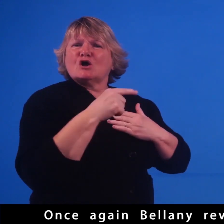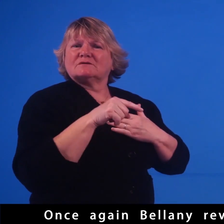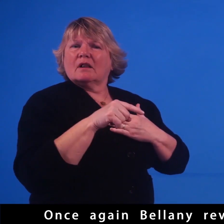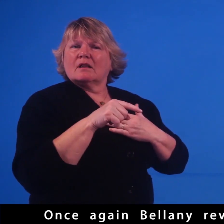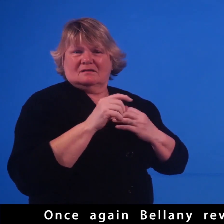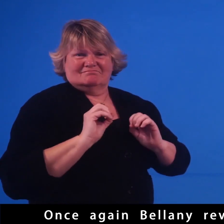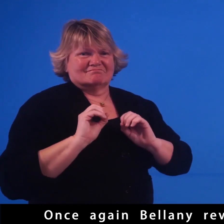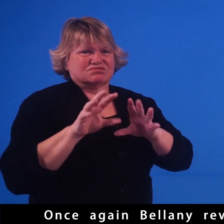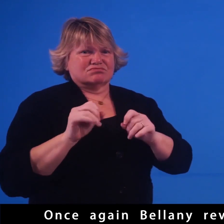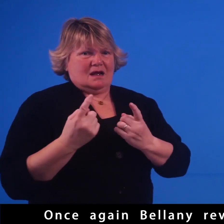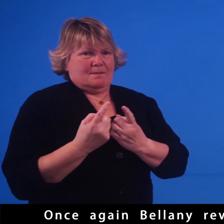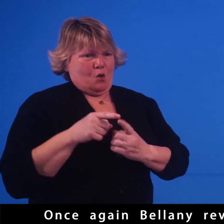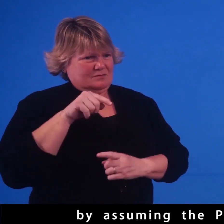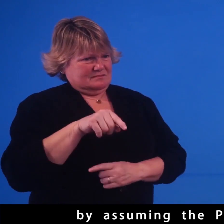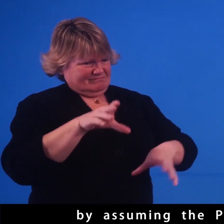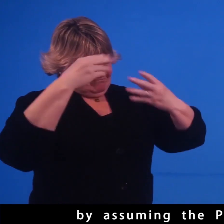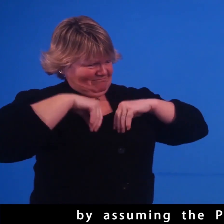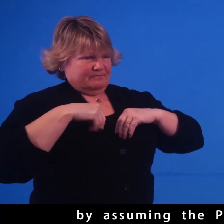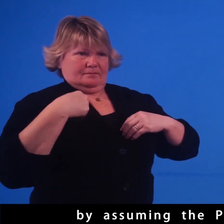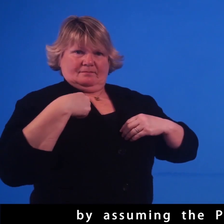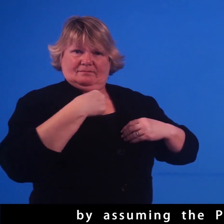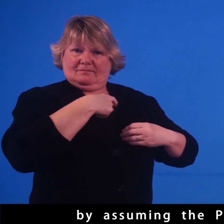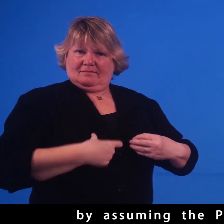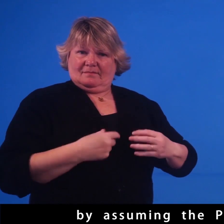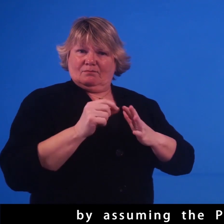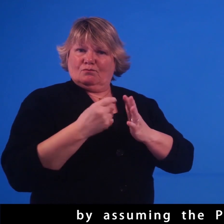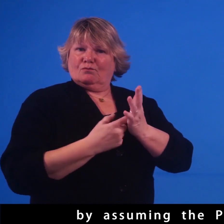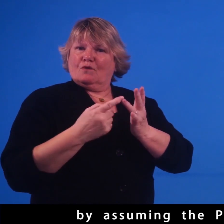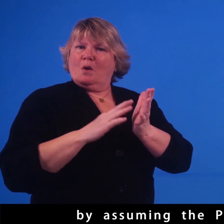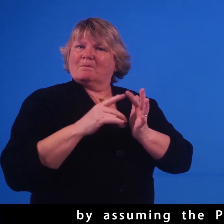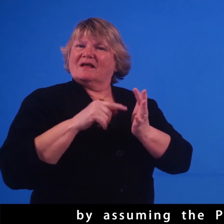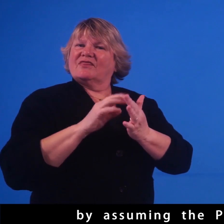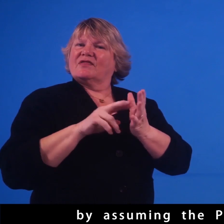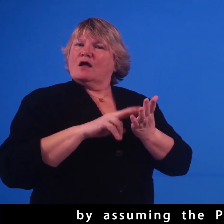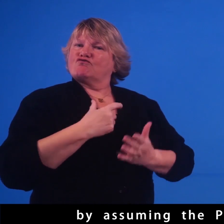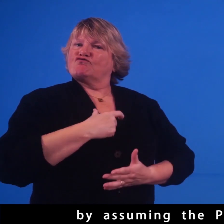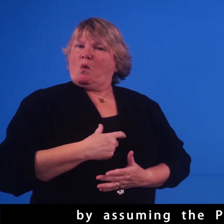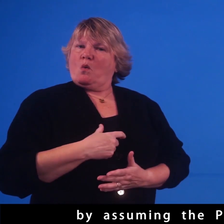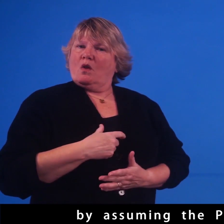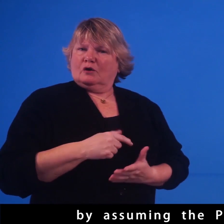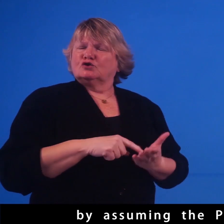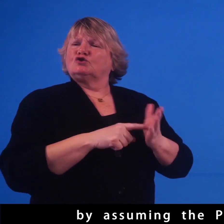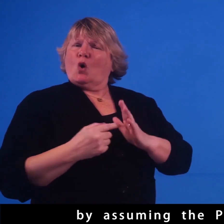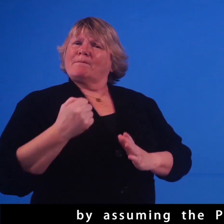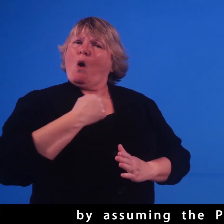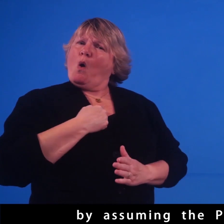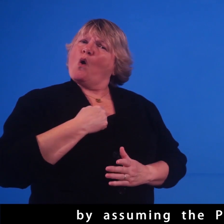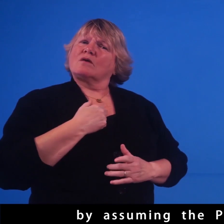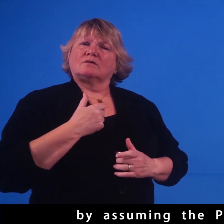telling effect, by assuming the Promethean role and imposing his own appropriate